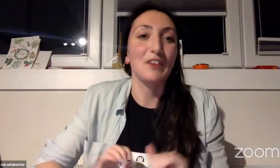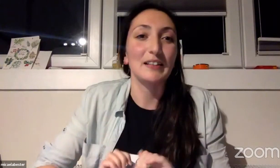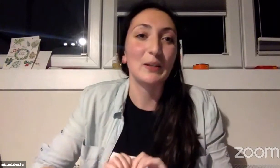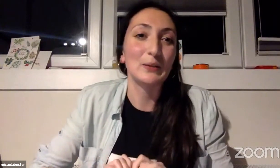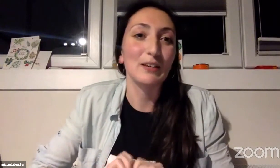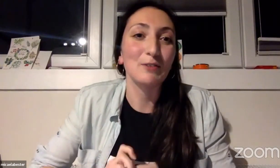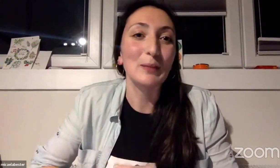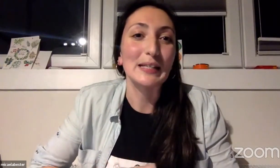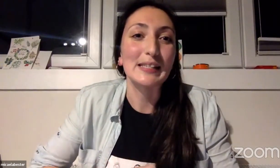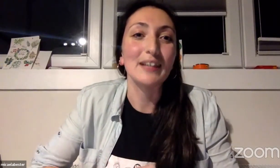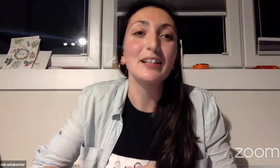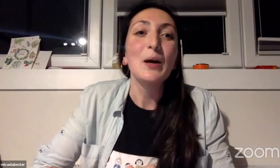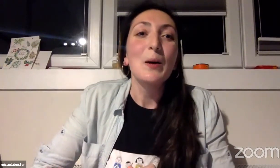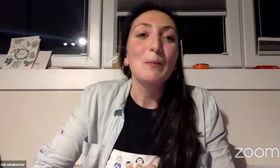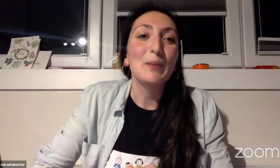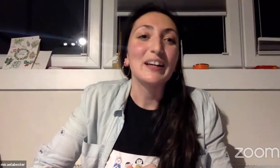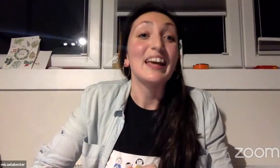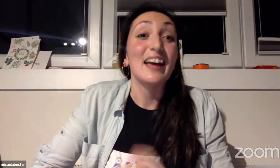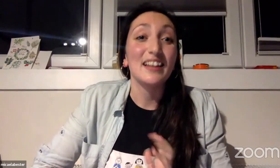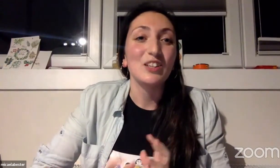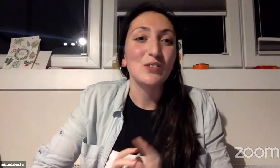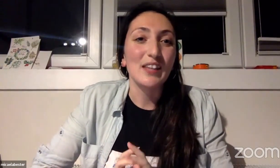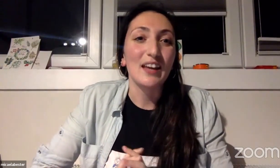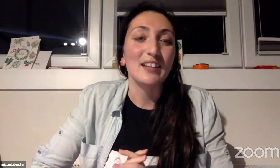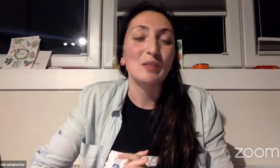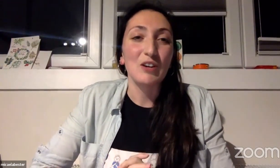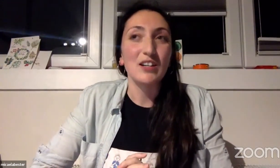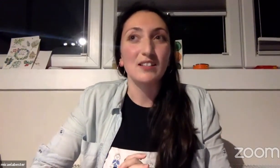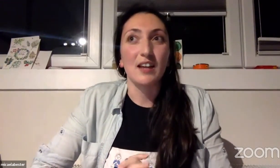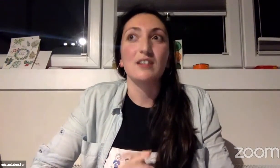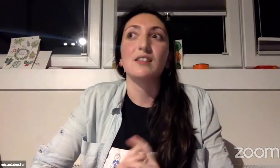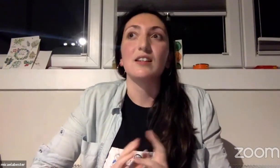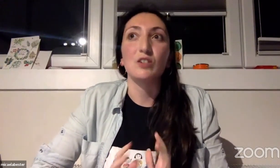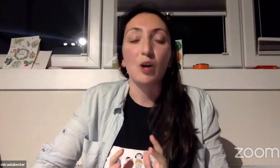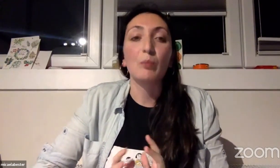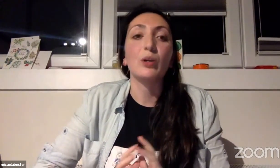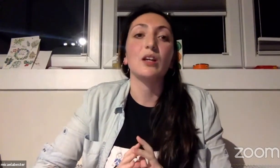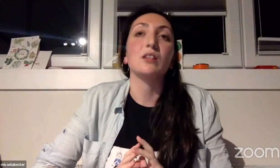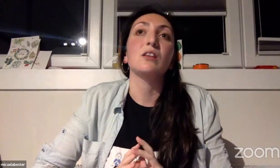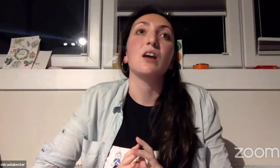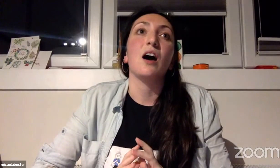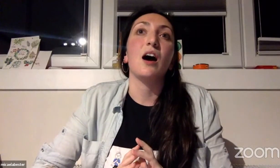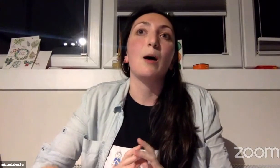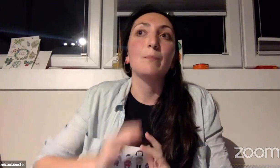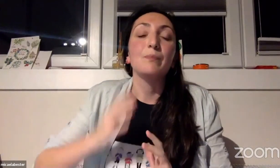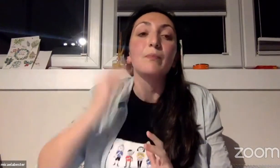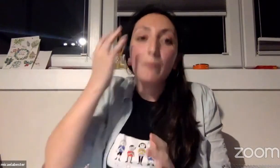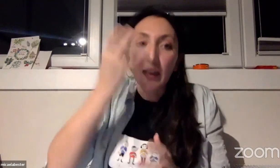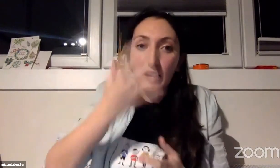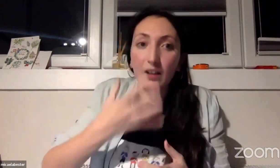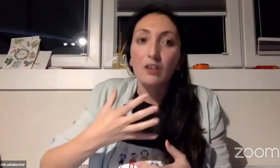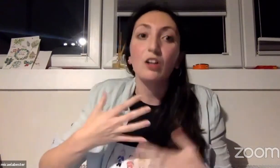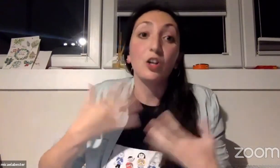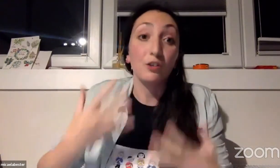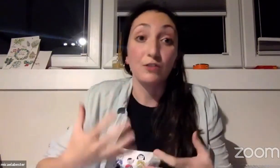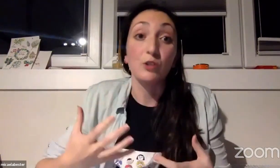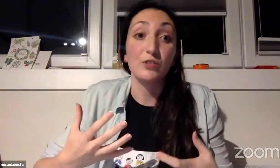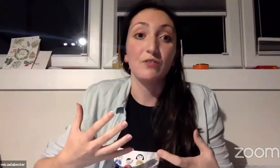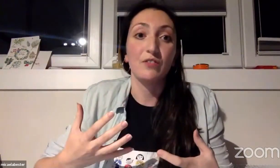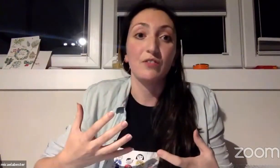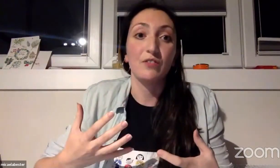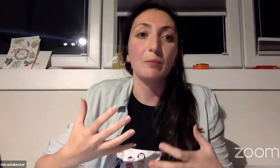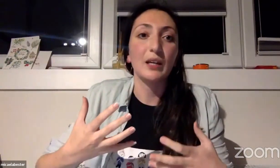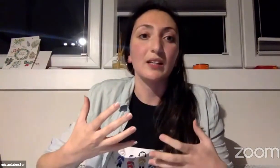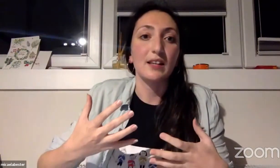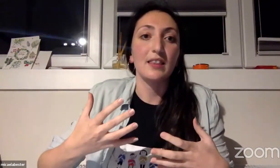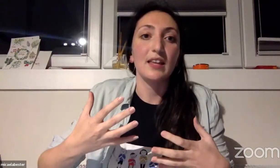because I'm very low level BSL. But yeah, like you said, experienced signers and interpreters make a lot of use